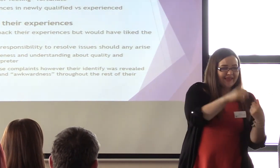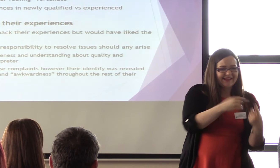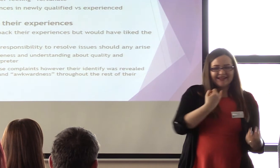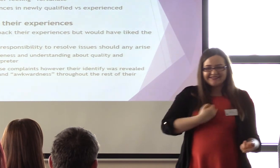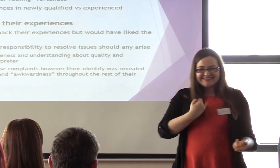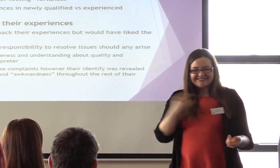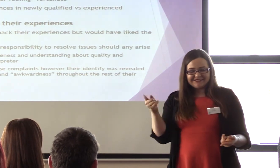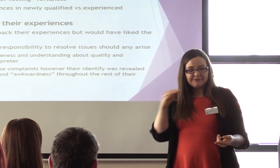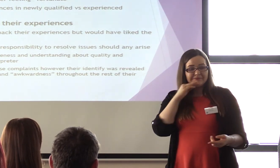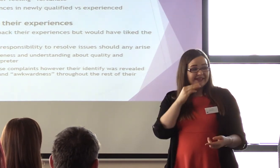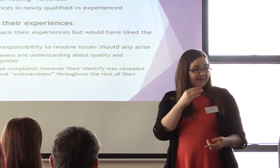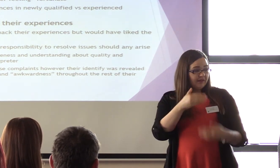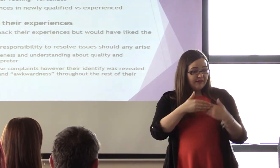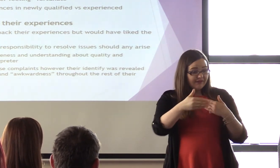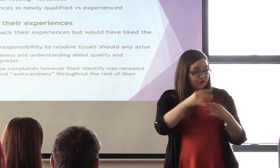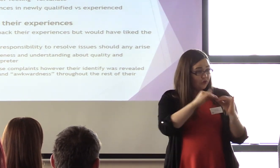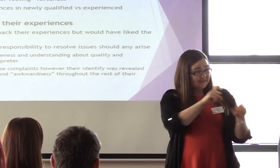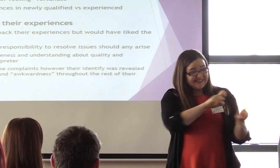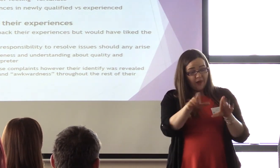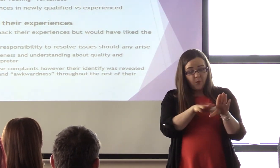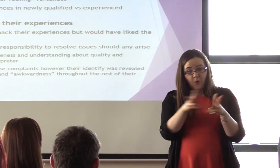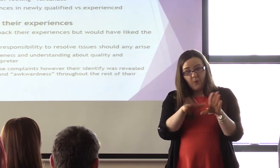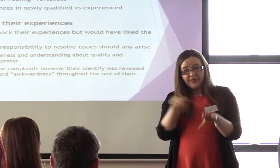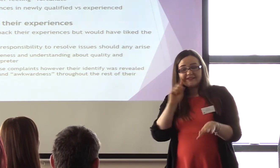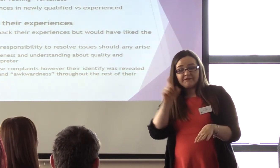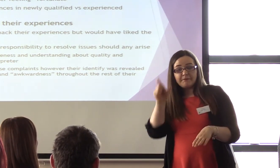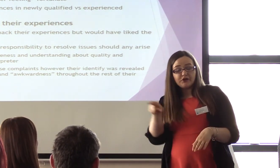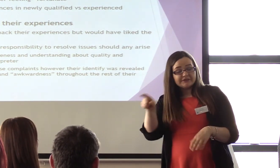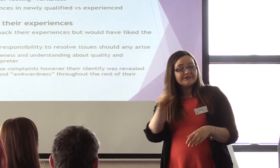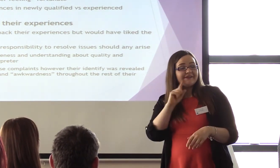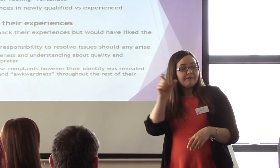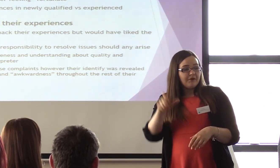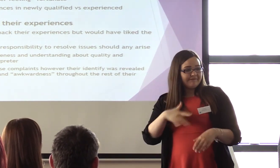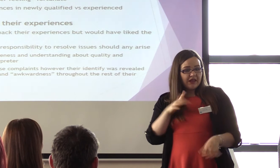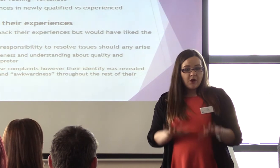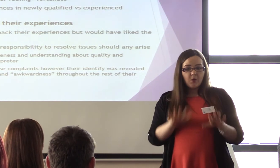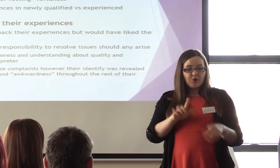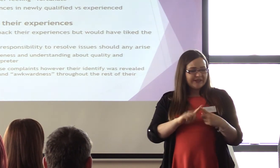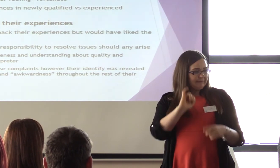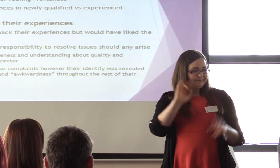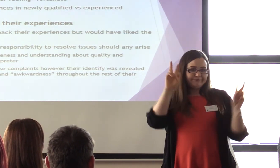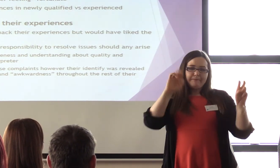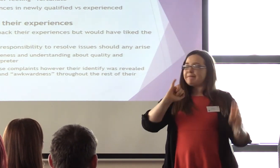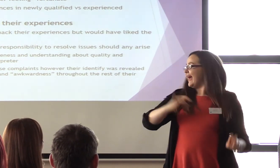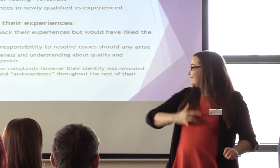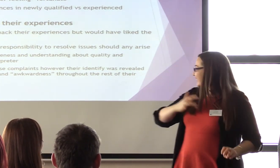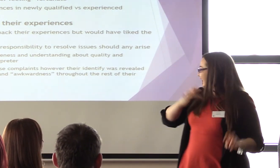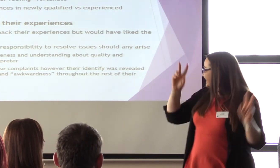disability officer passed it on to the interpreter and revealed the identity of who it was that had passed on that complaint, which